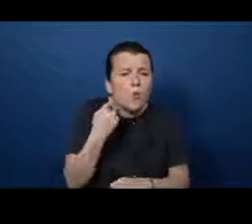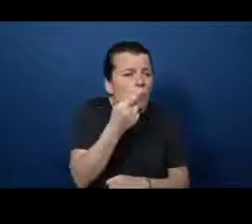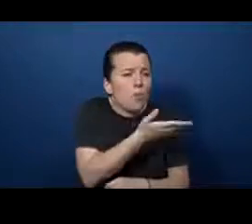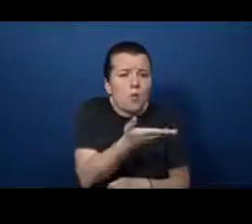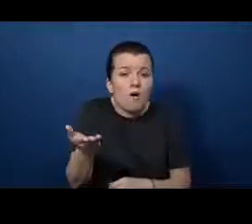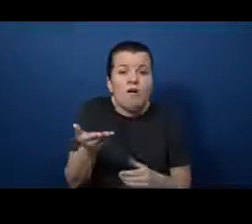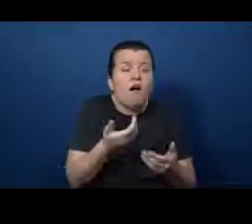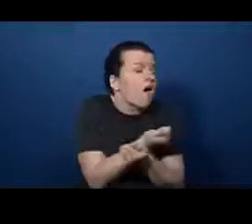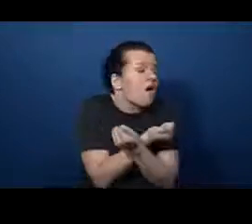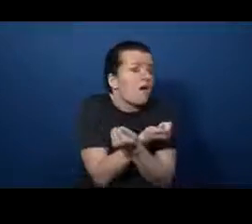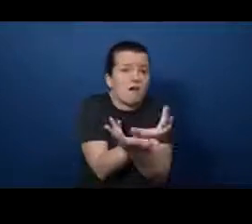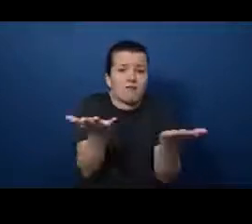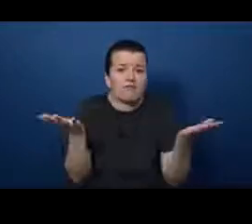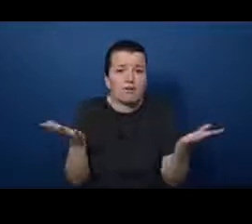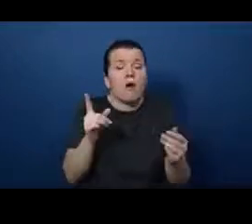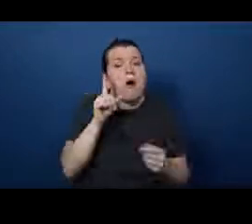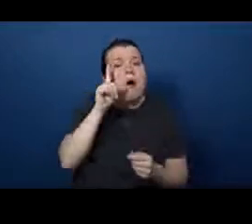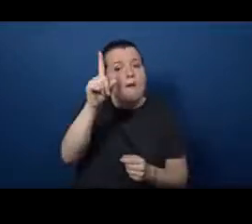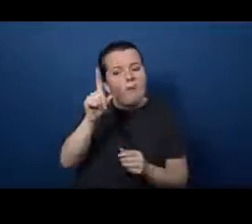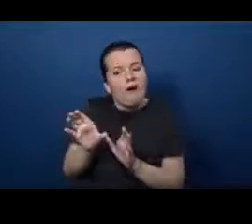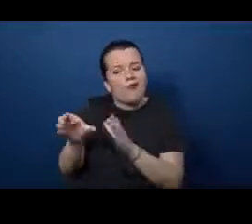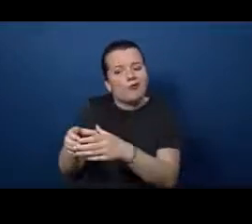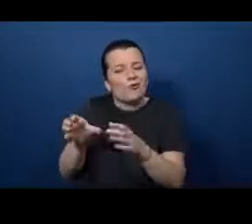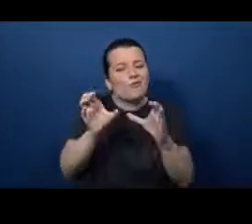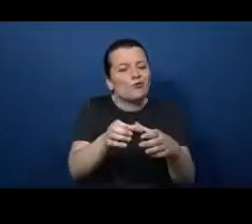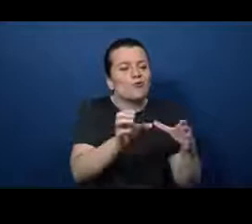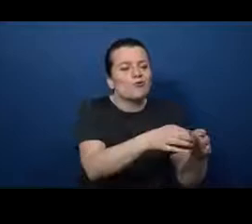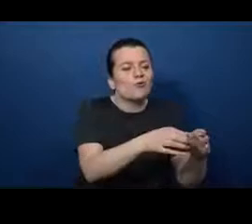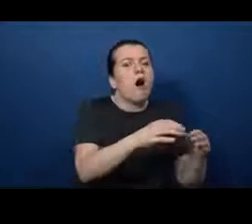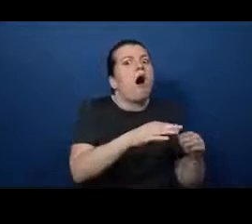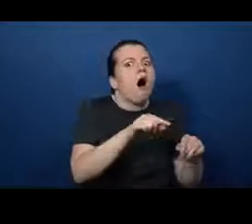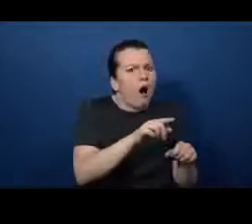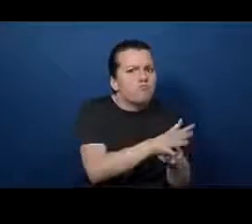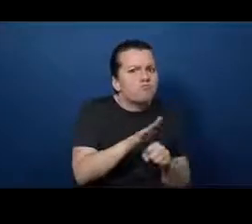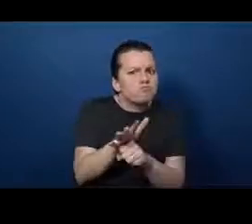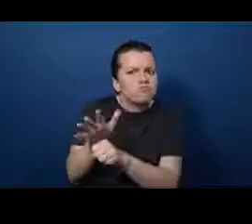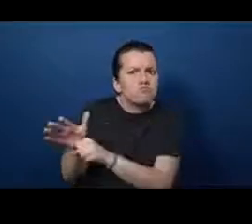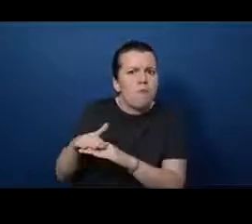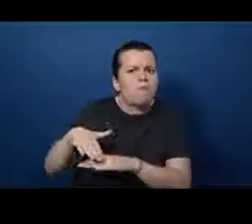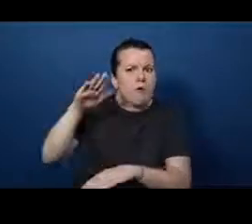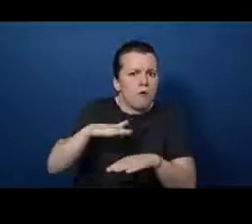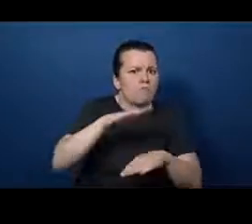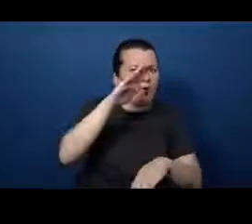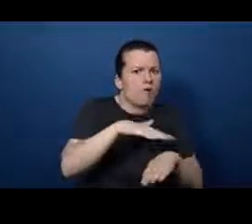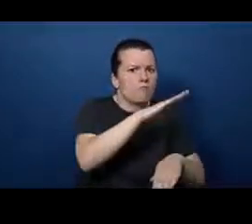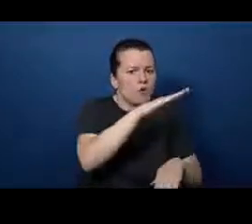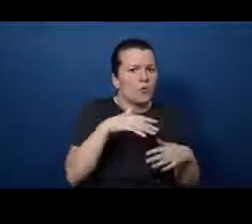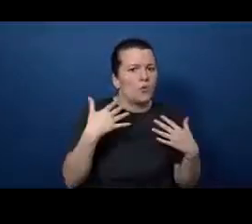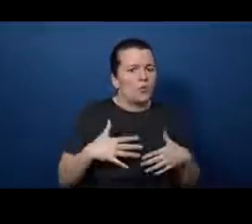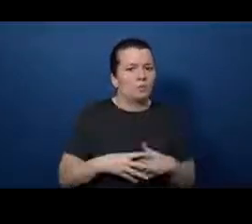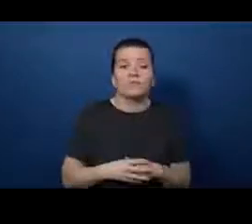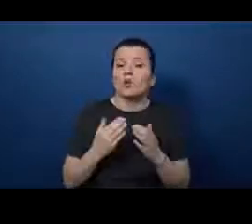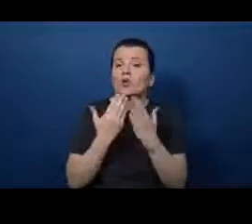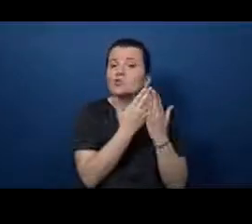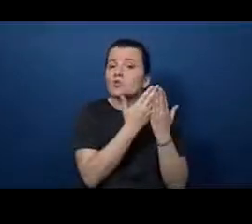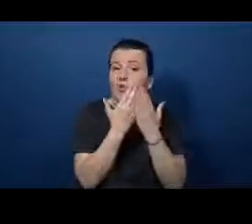groups are at greater risks of being subjected than others. In schools and other learning settings, social